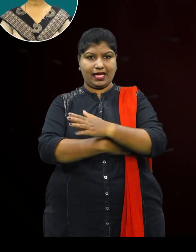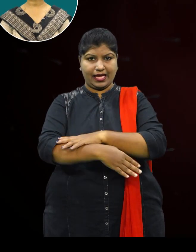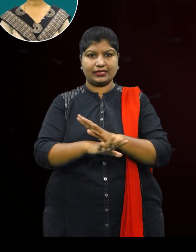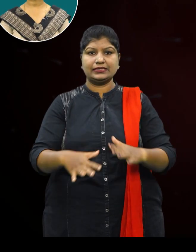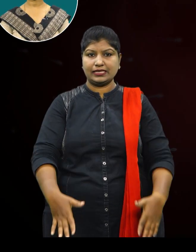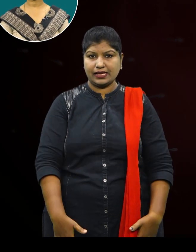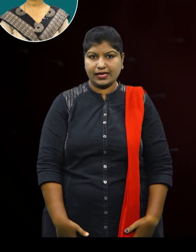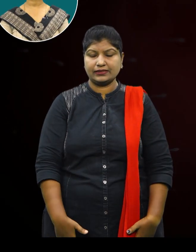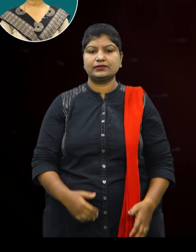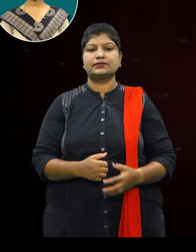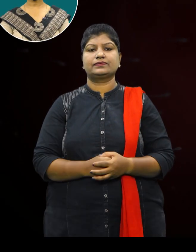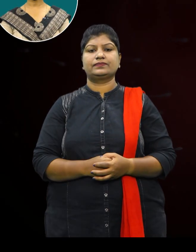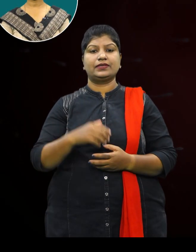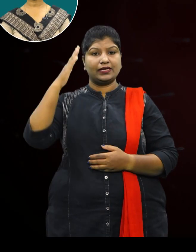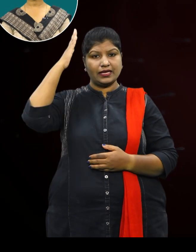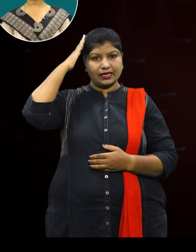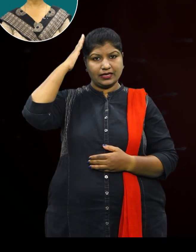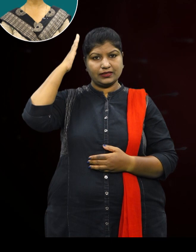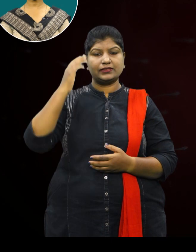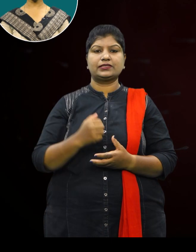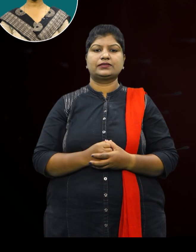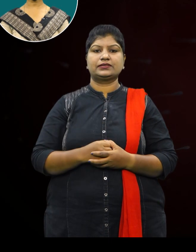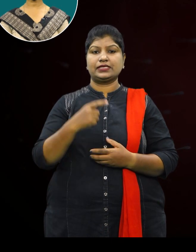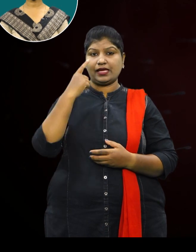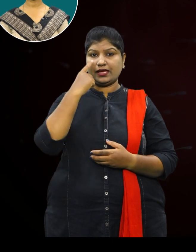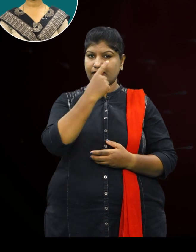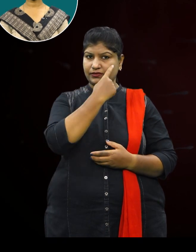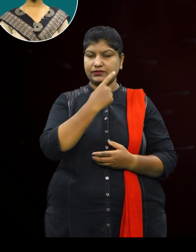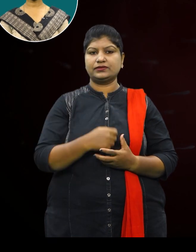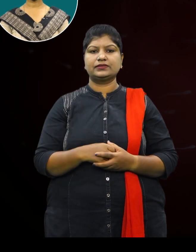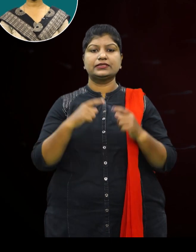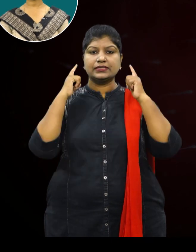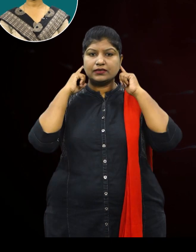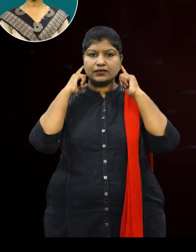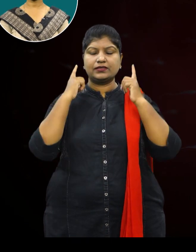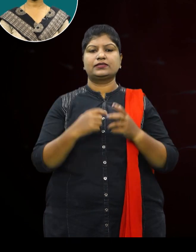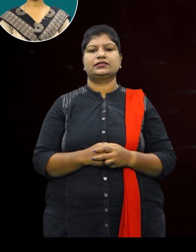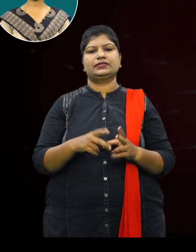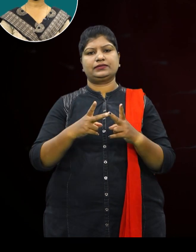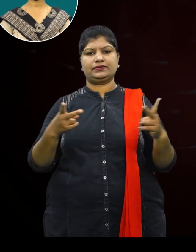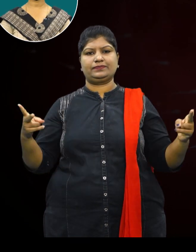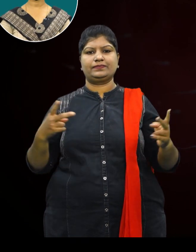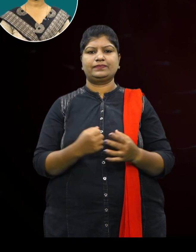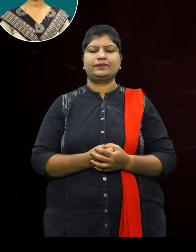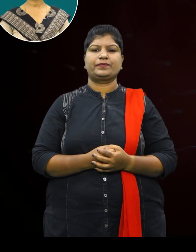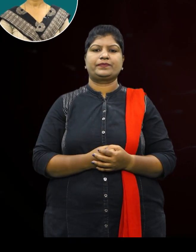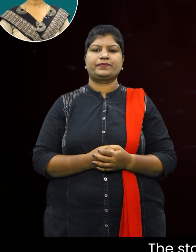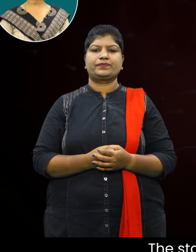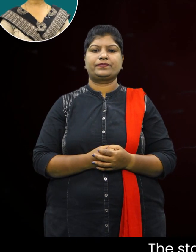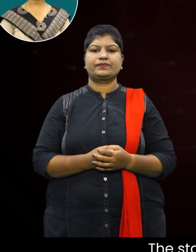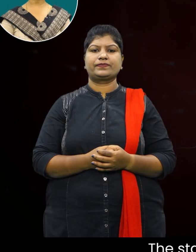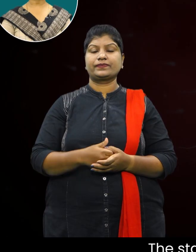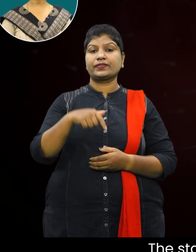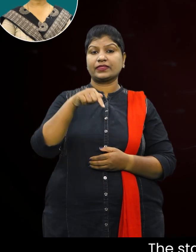legs, head, eyes, ears, etc.